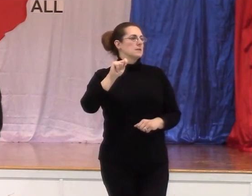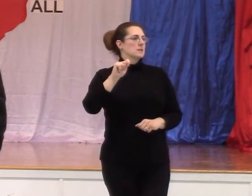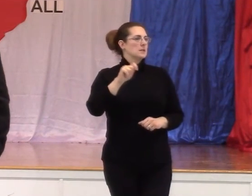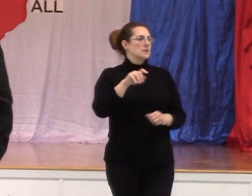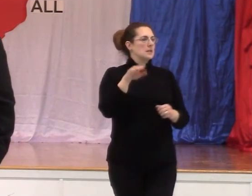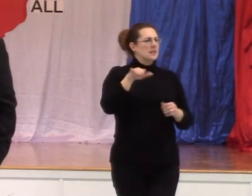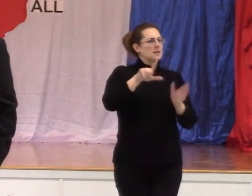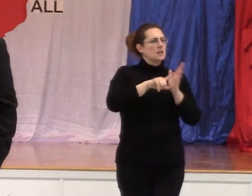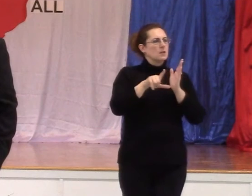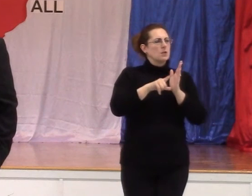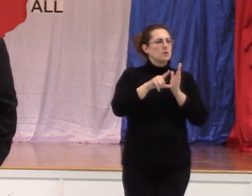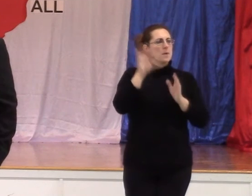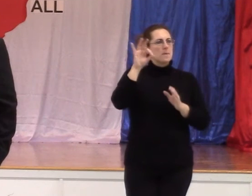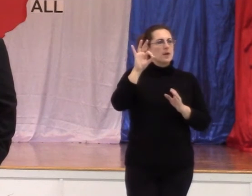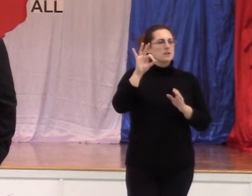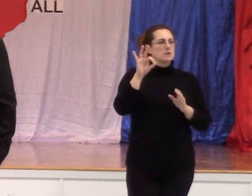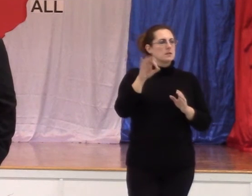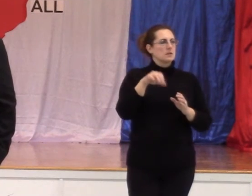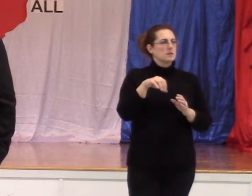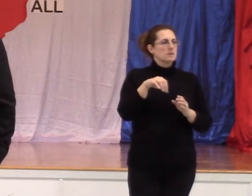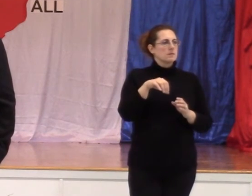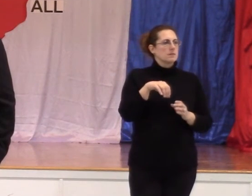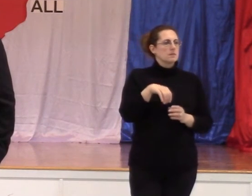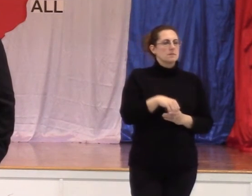mid-1800s Lutheran pastor and so forth.